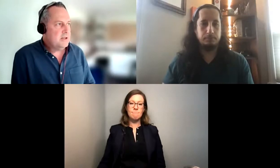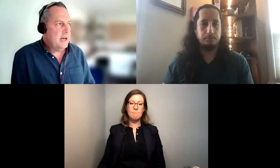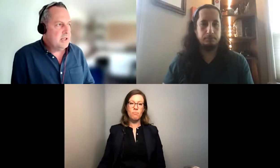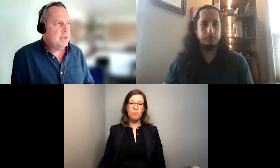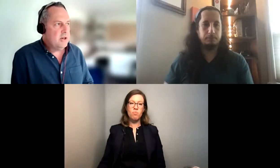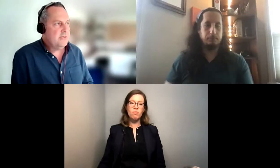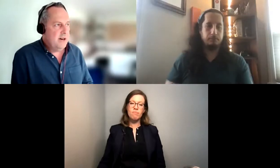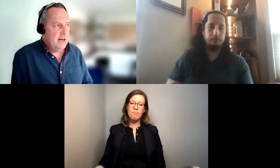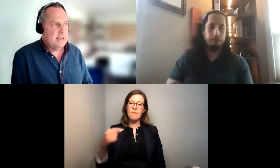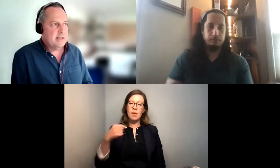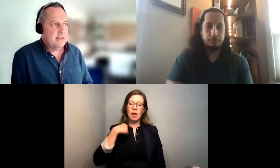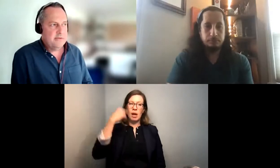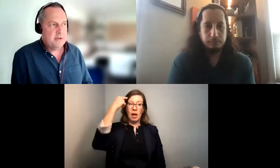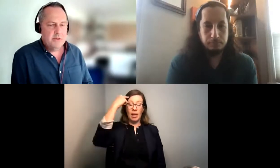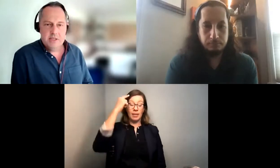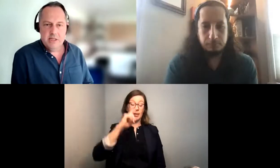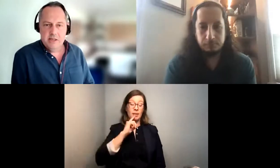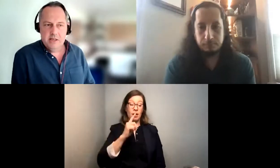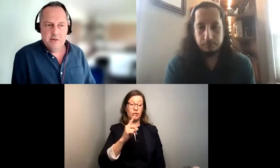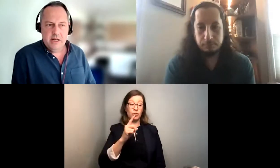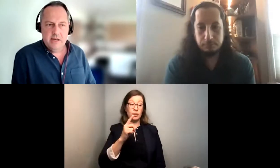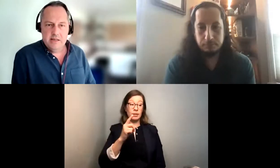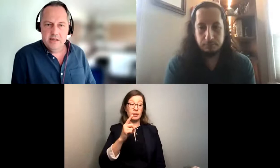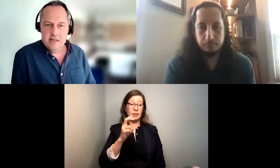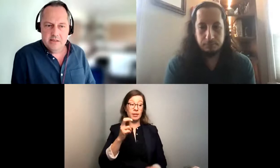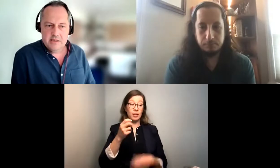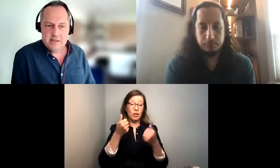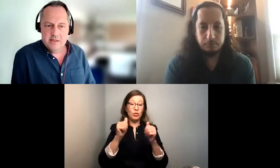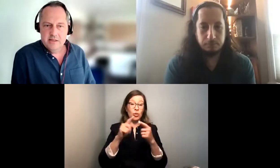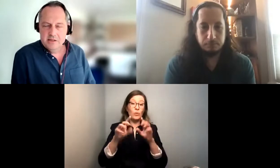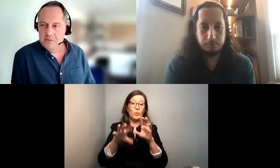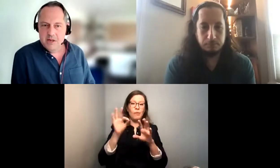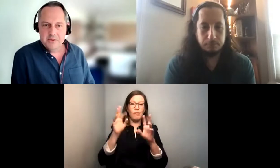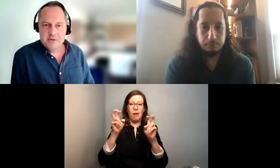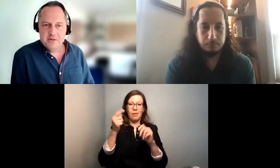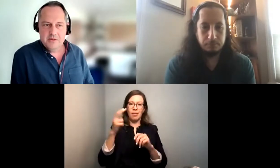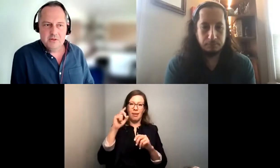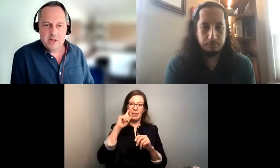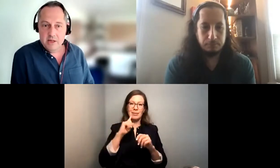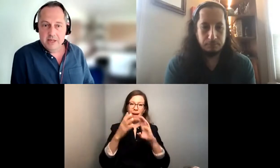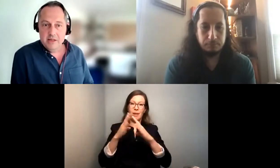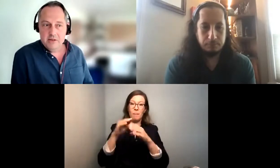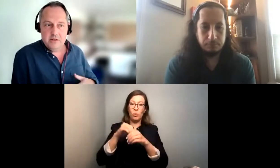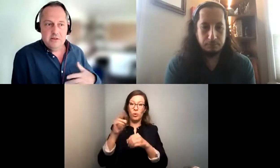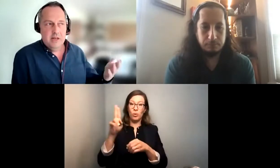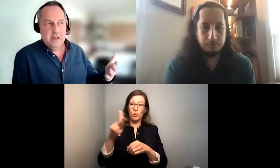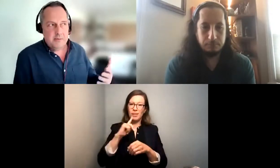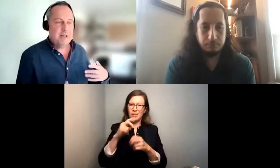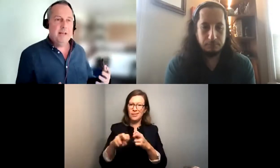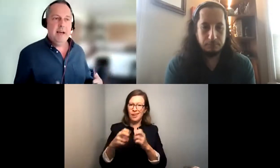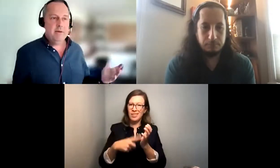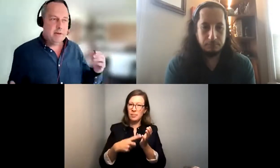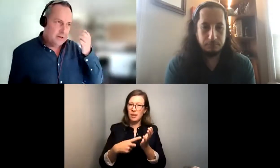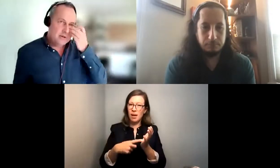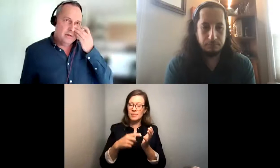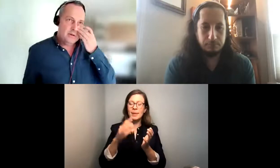I think actually trying to find the deaf community in the UK is sometimes tricky. I mean, I'm